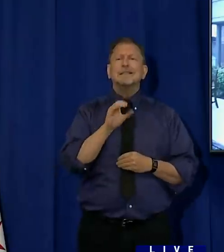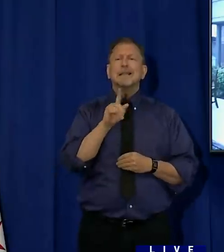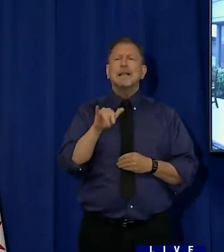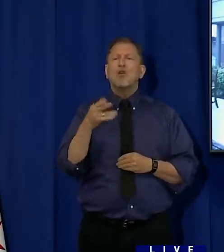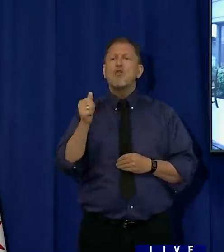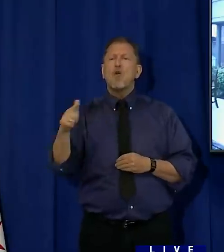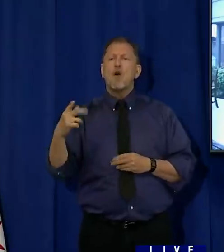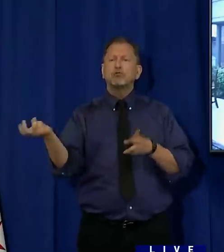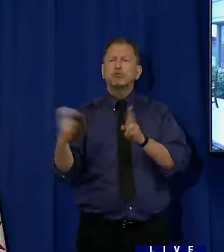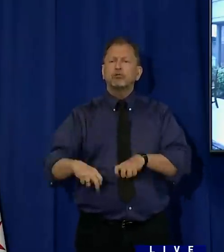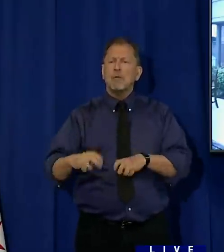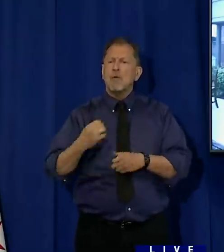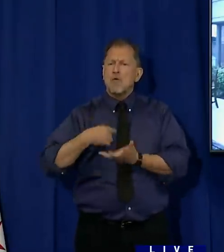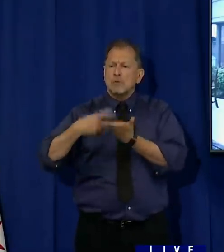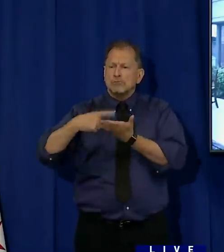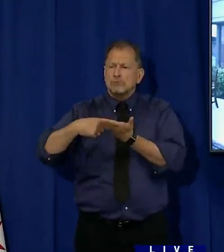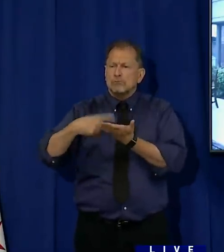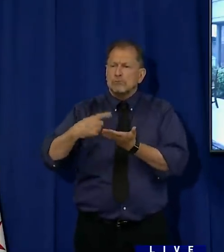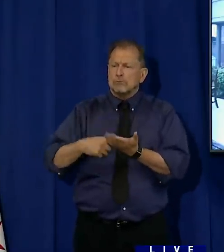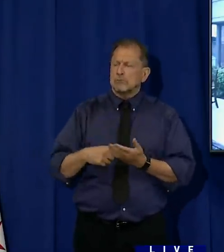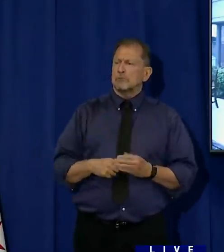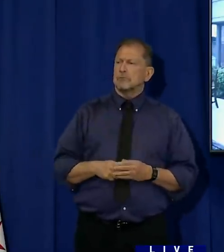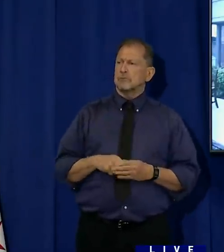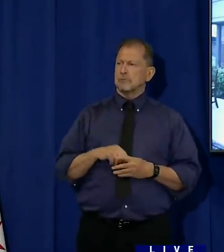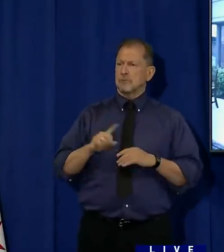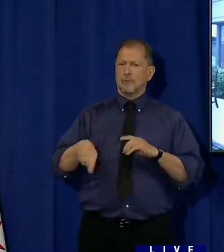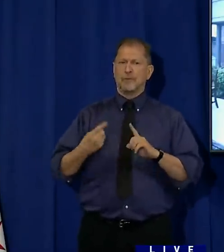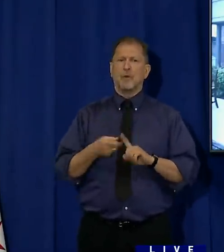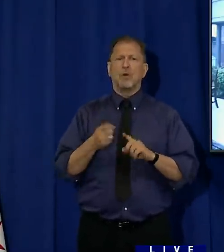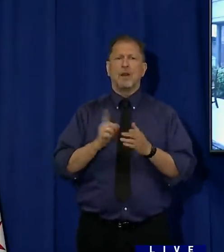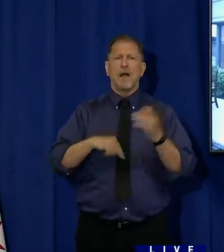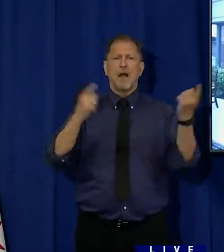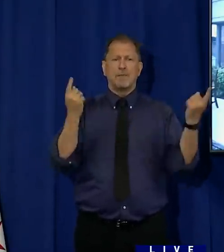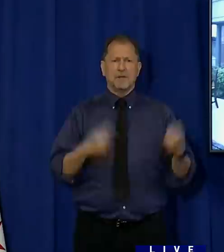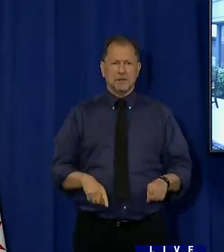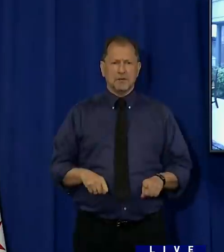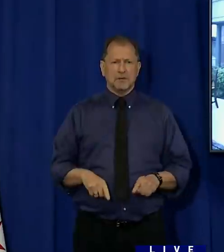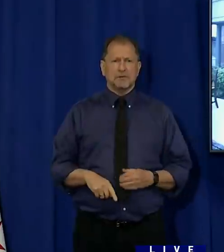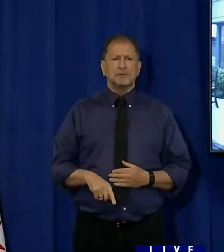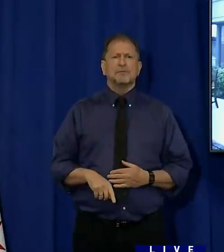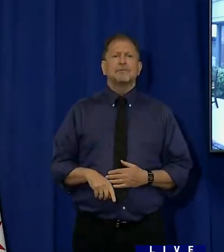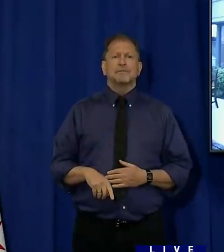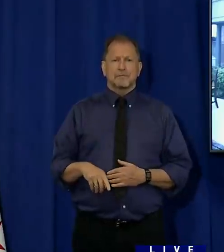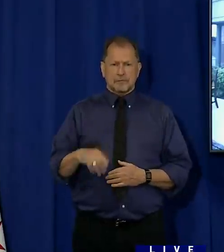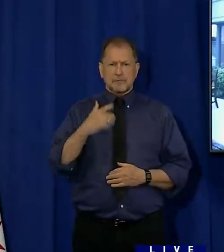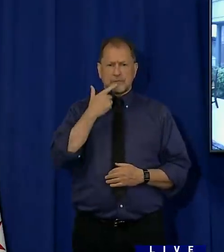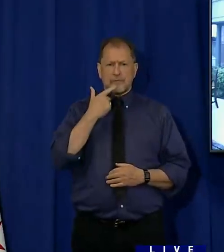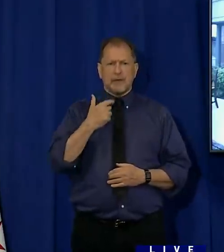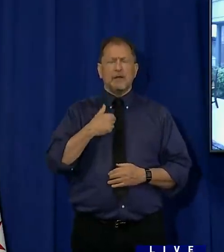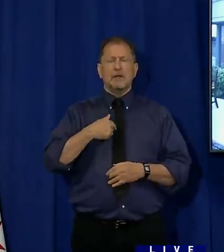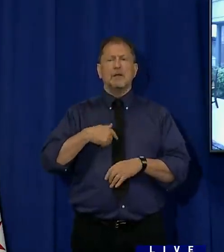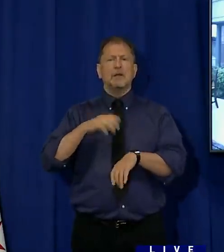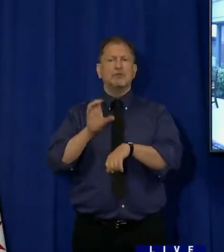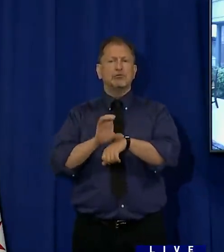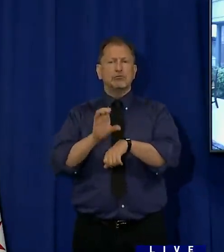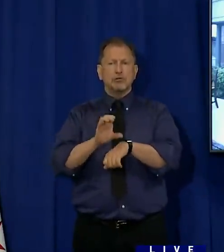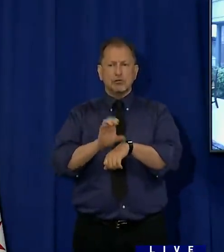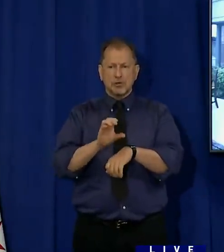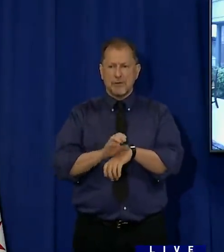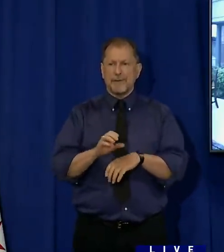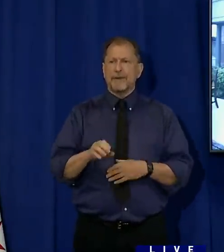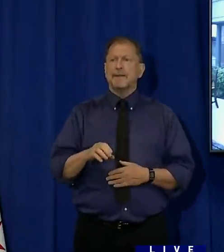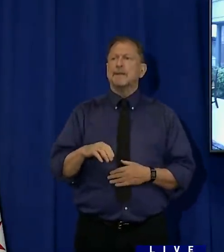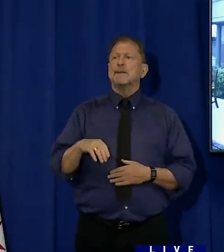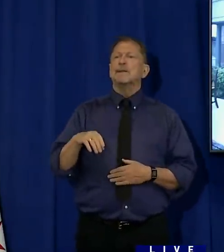well, what time do they end? I said, well, they end at 7 o'clock. Can you be here